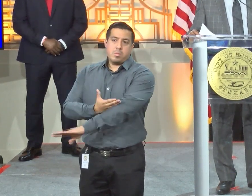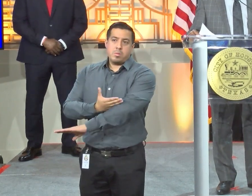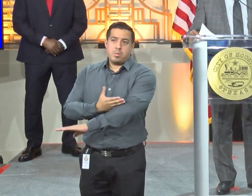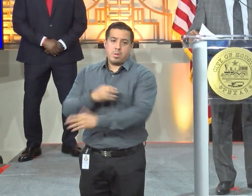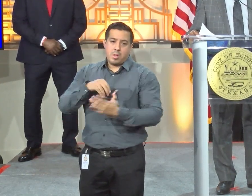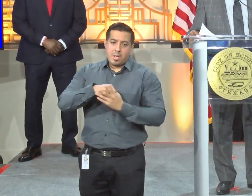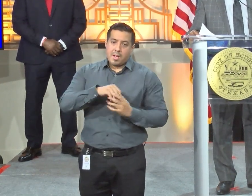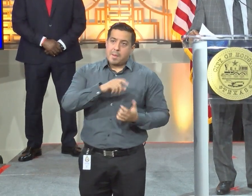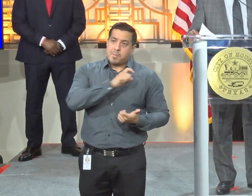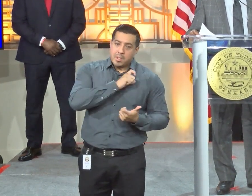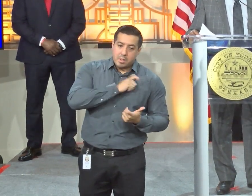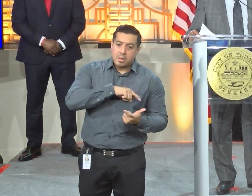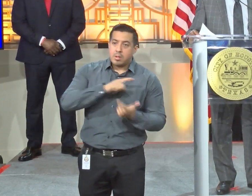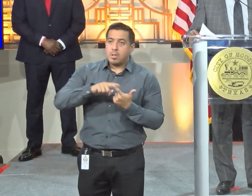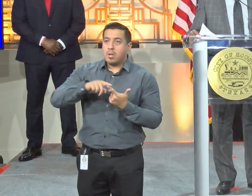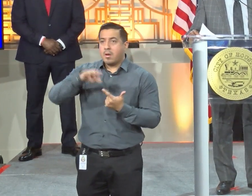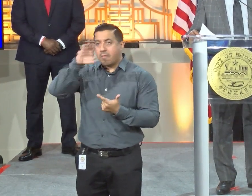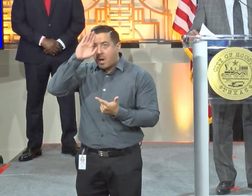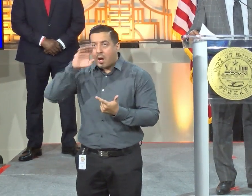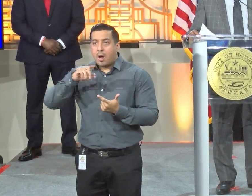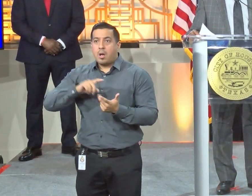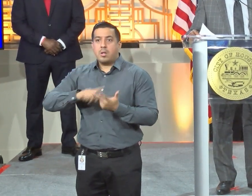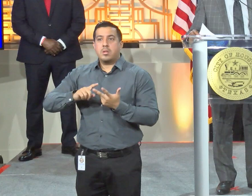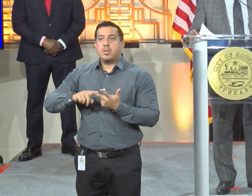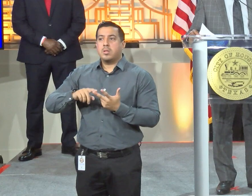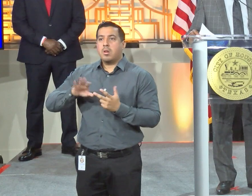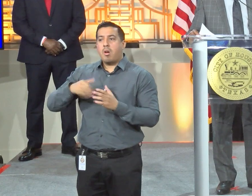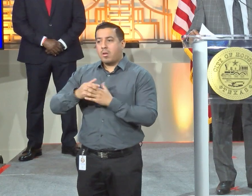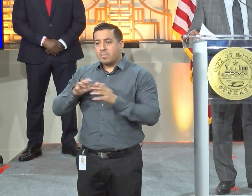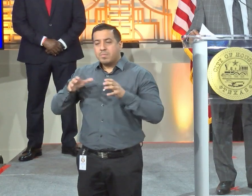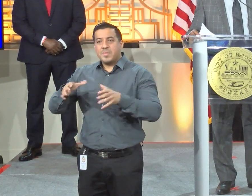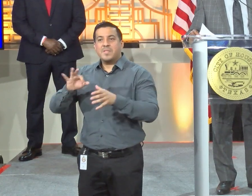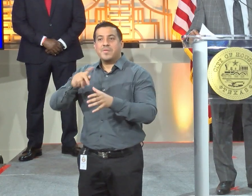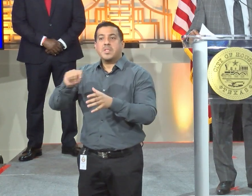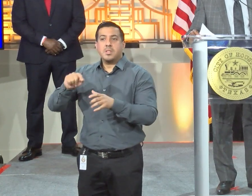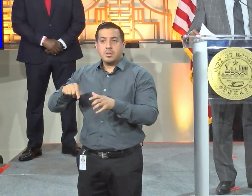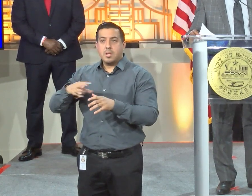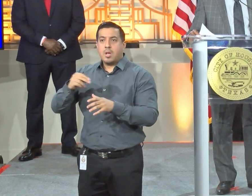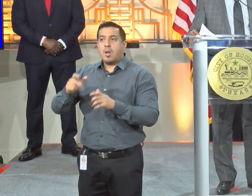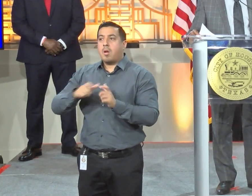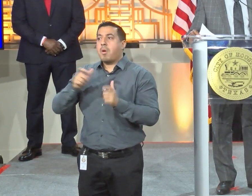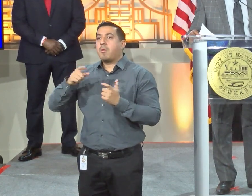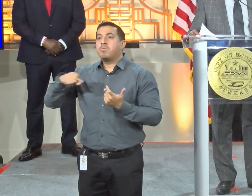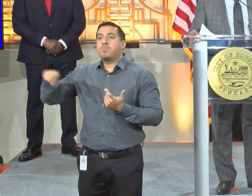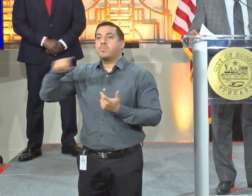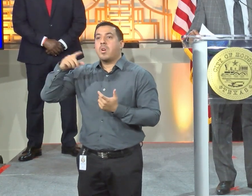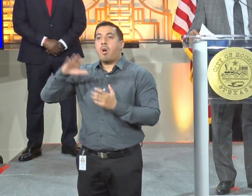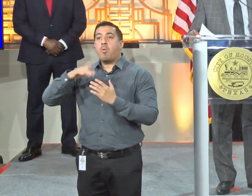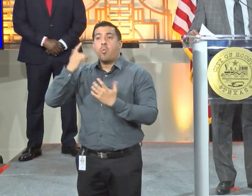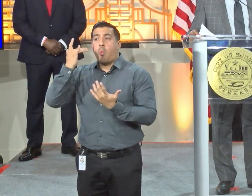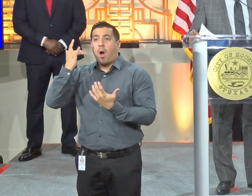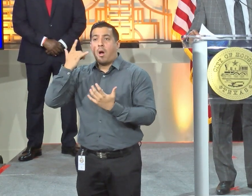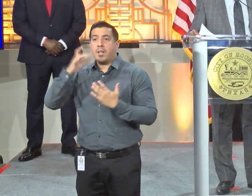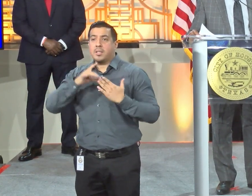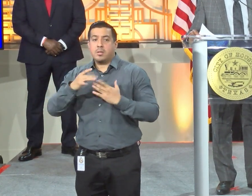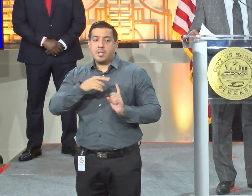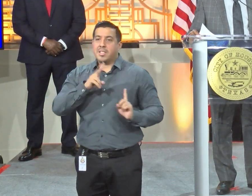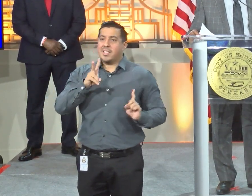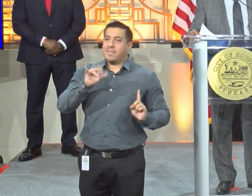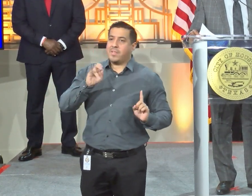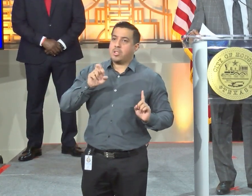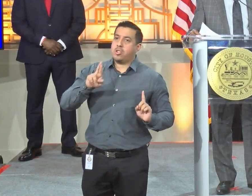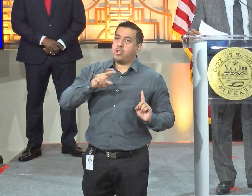police and fire and municipal fleet, and in large part due to the leadership of Victor